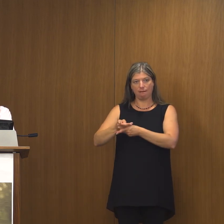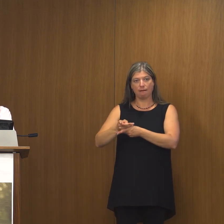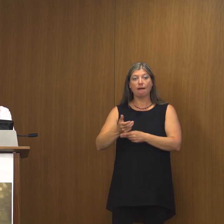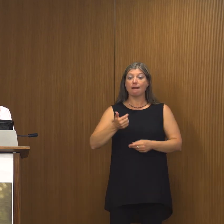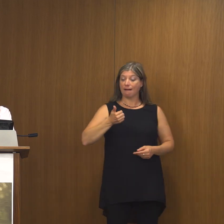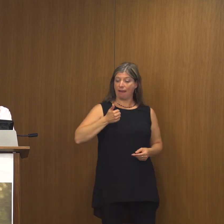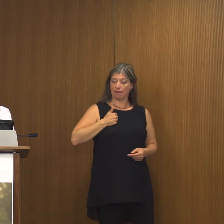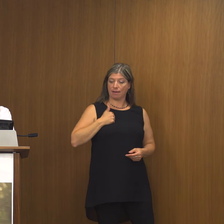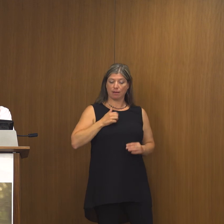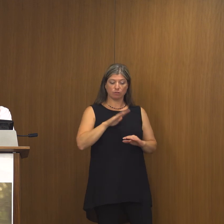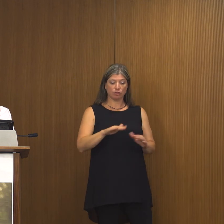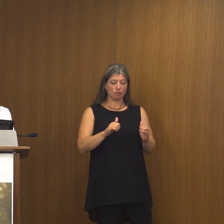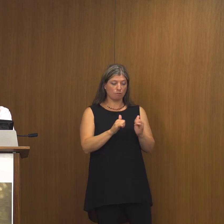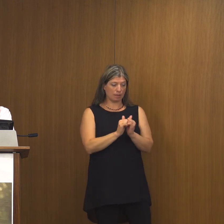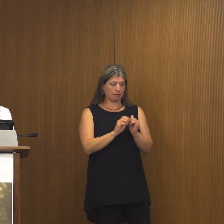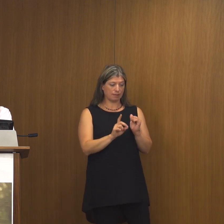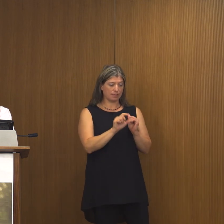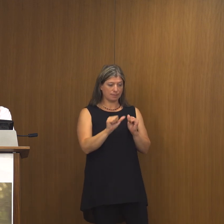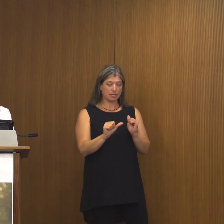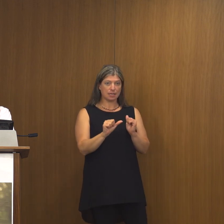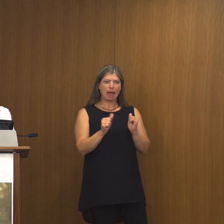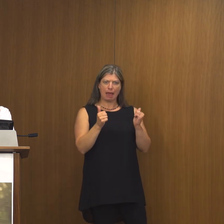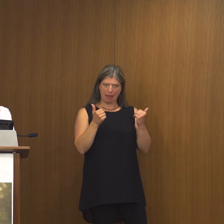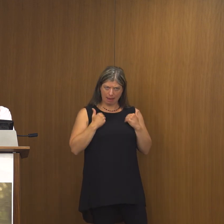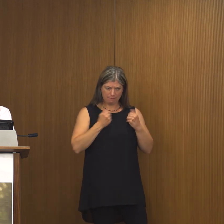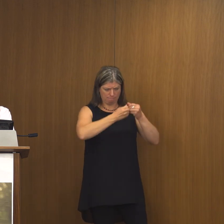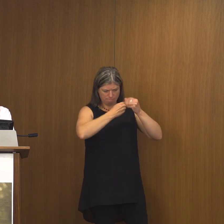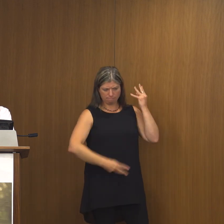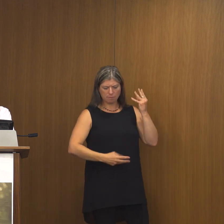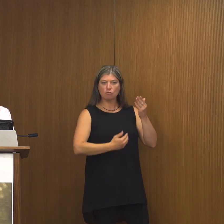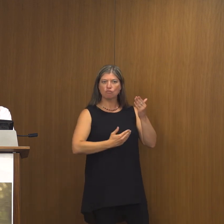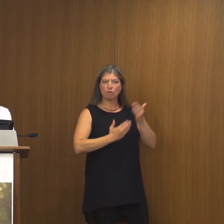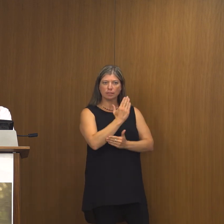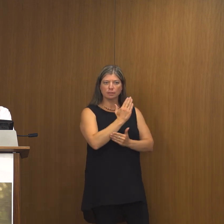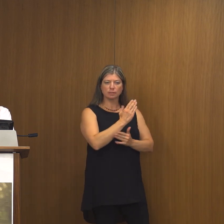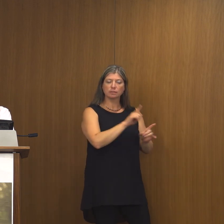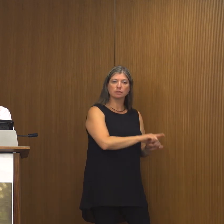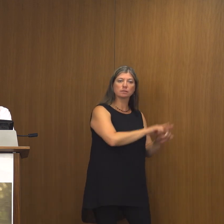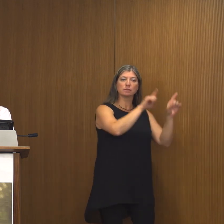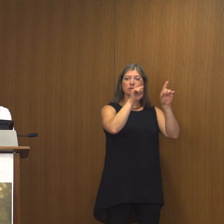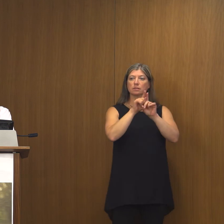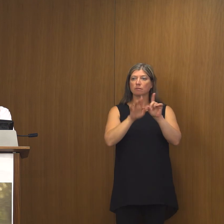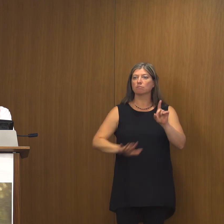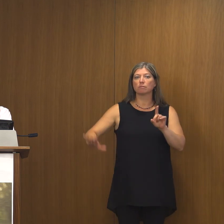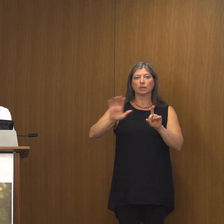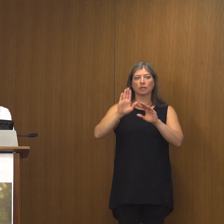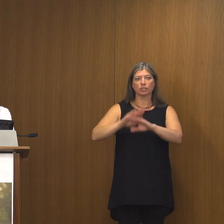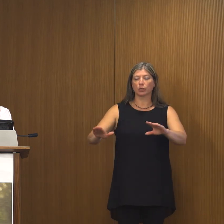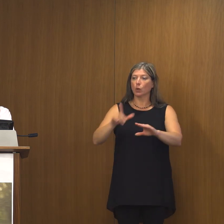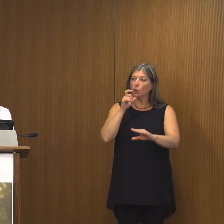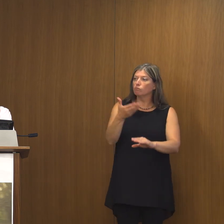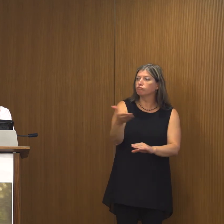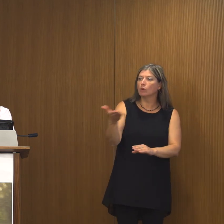children with disabilities have all of these rights, just the same as kids who don't have